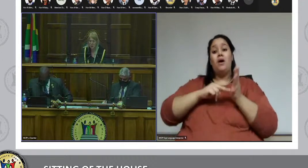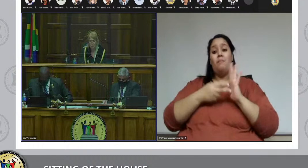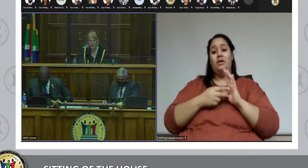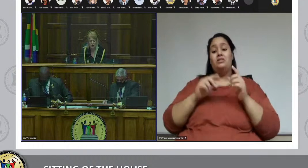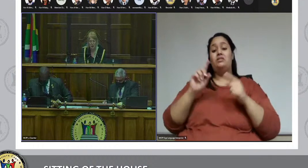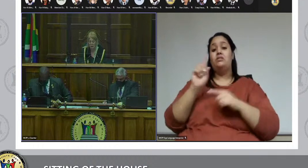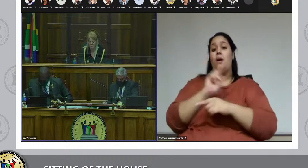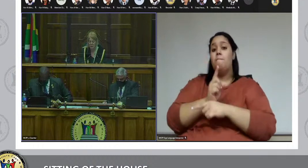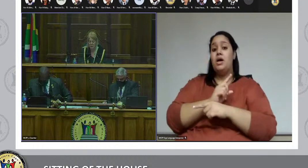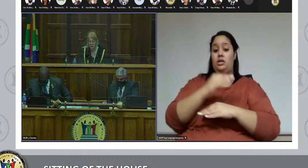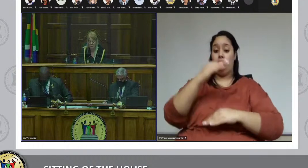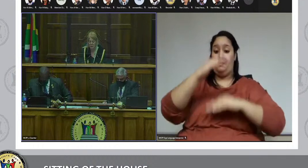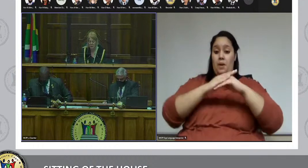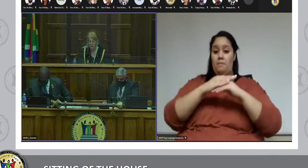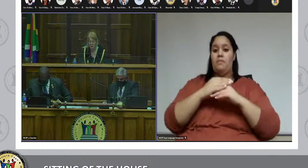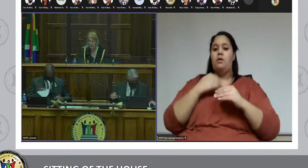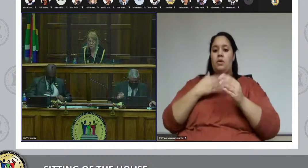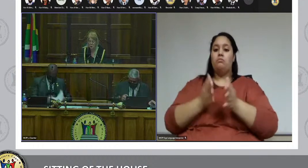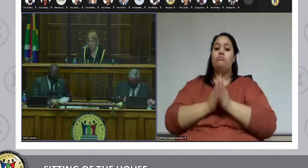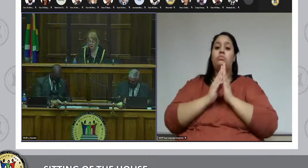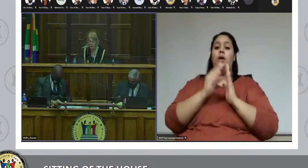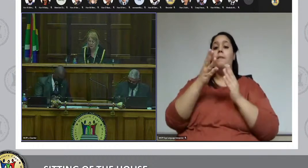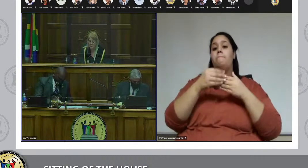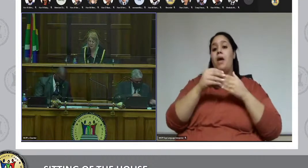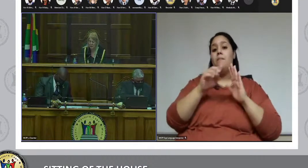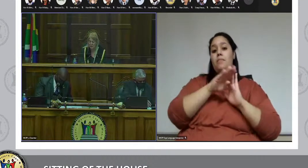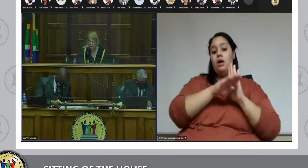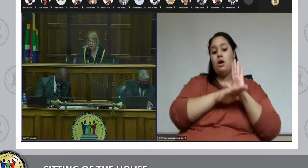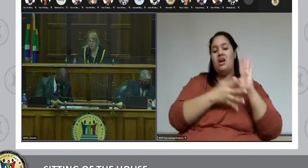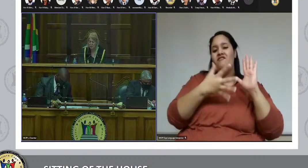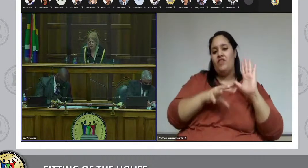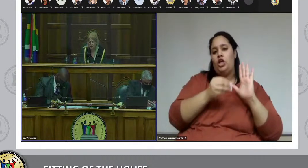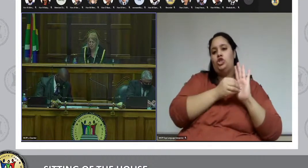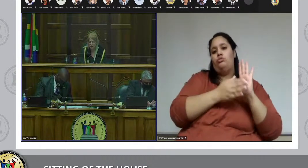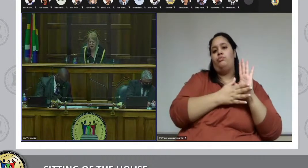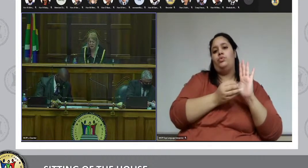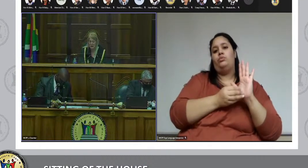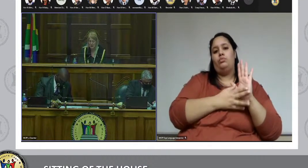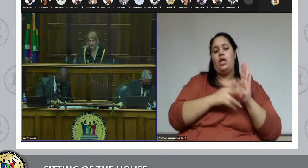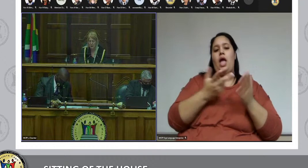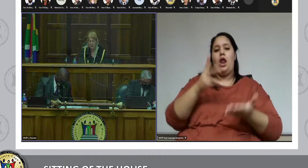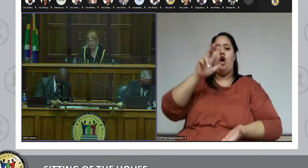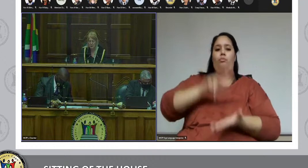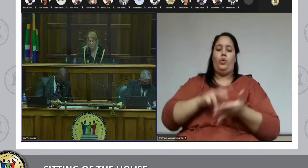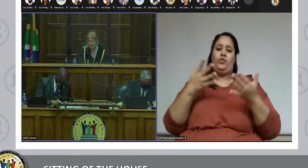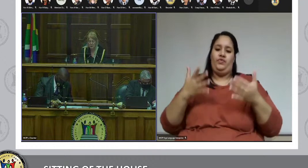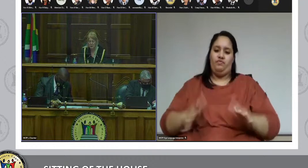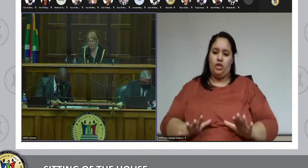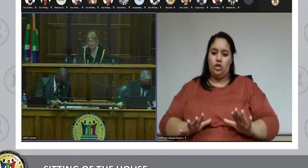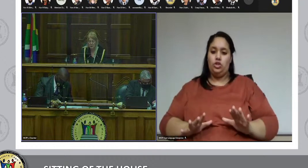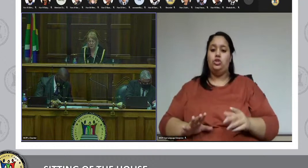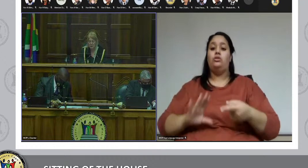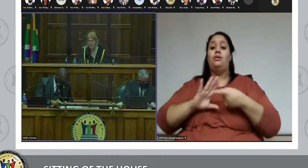minutes, call out the honourable members whose names have accordingly been submitted and approved. The following members' motions have